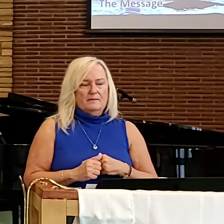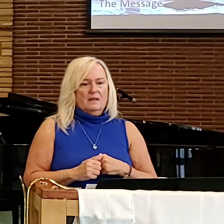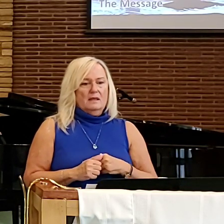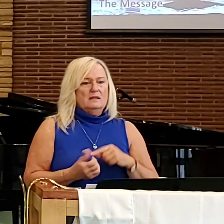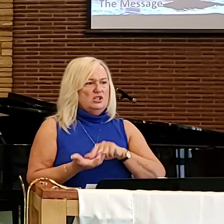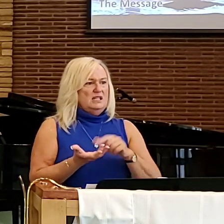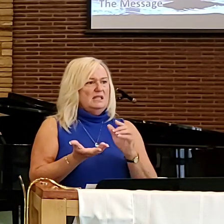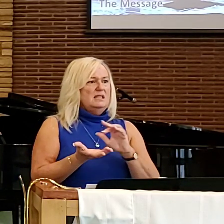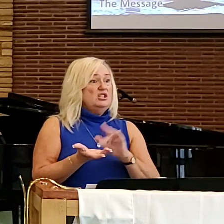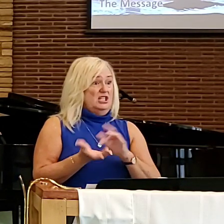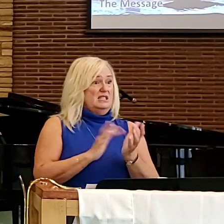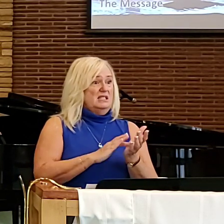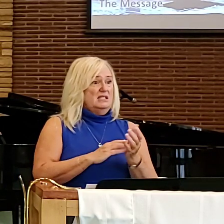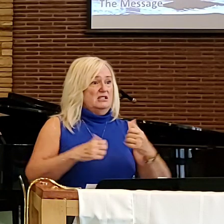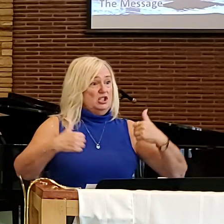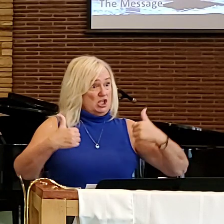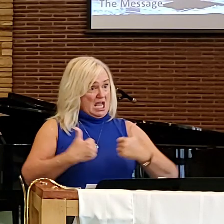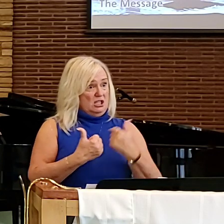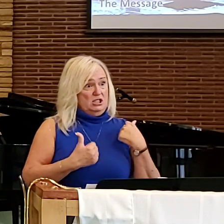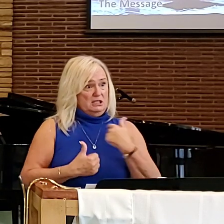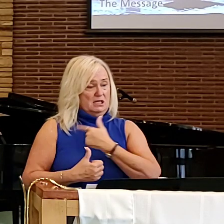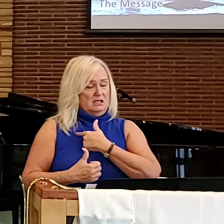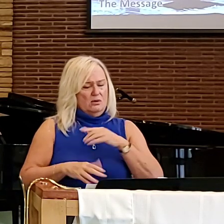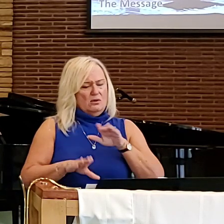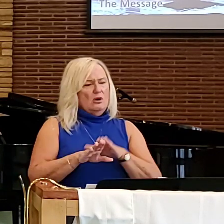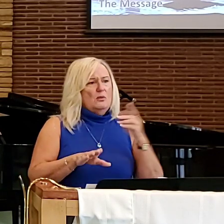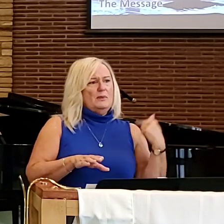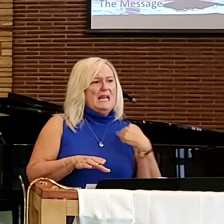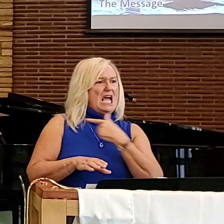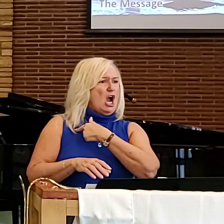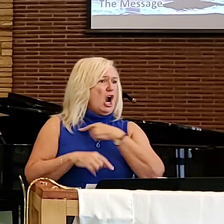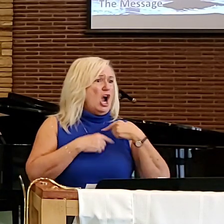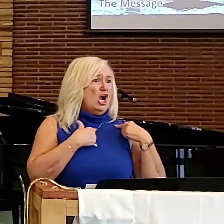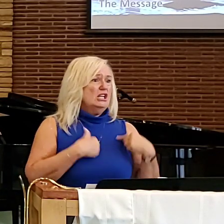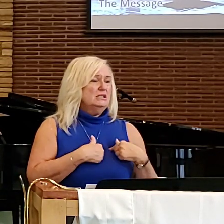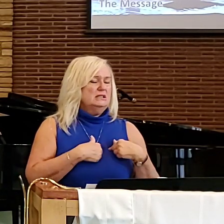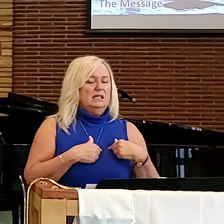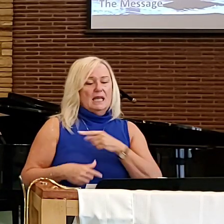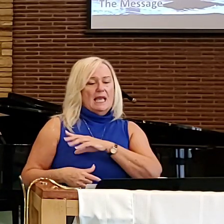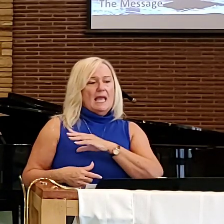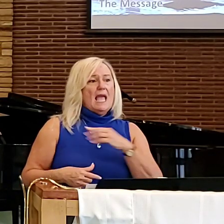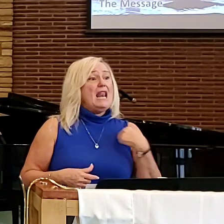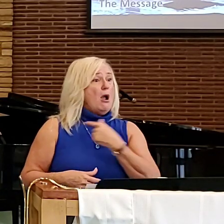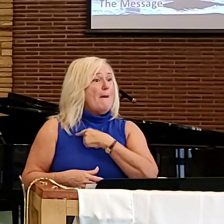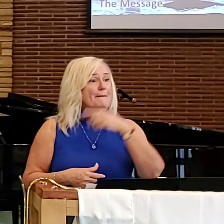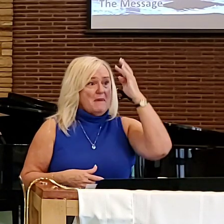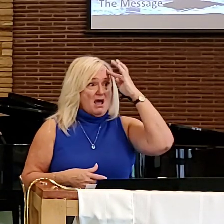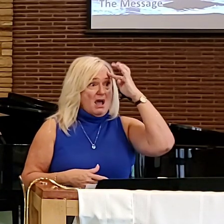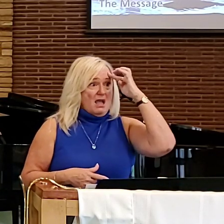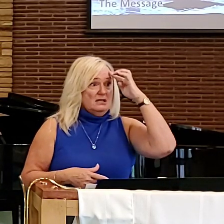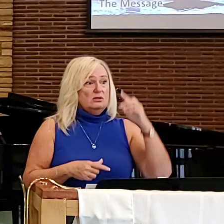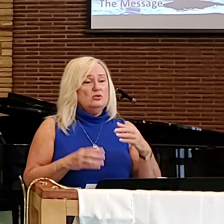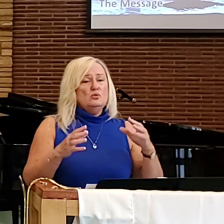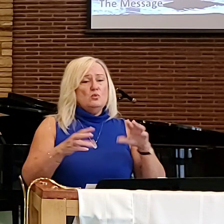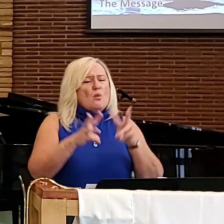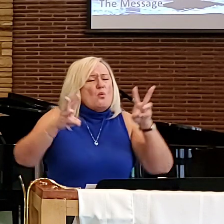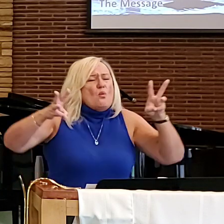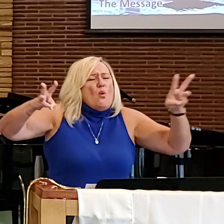Jesus continually challenges us to open our hearts and our minds to a wider,